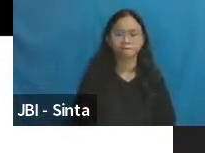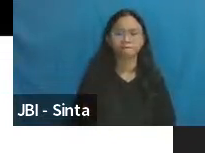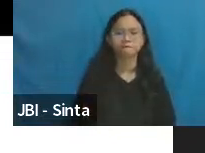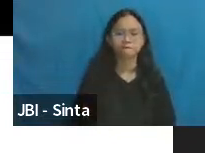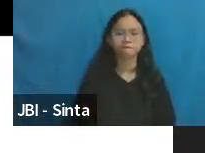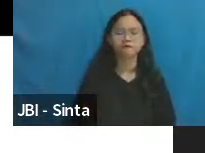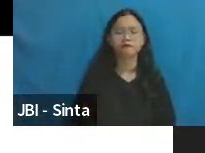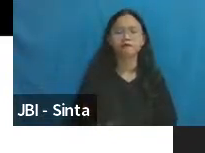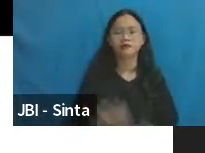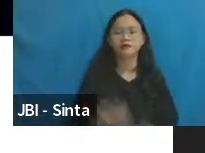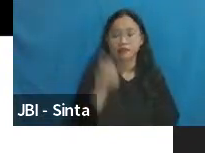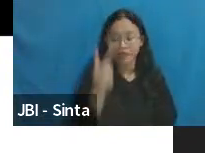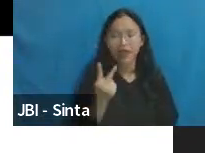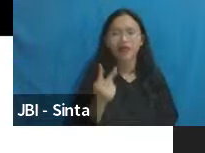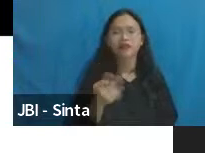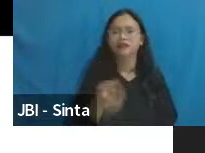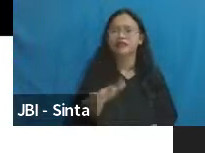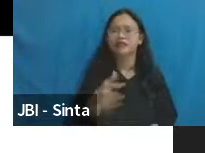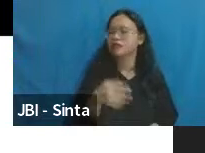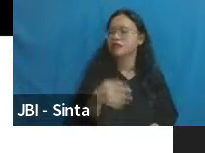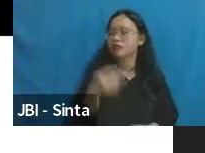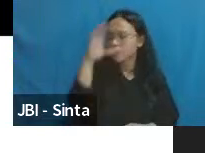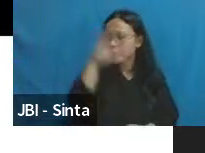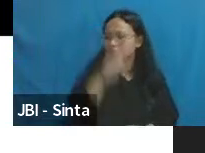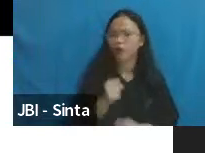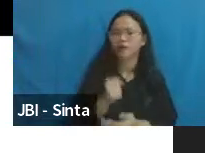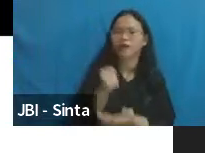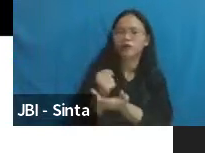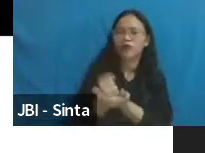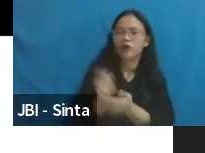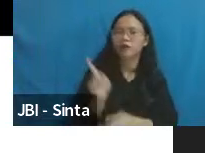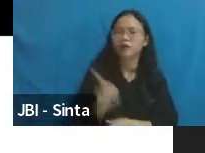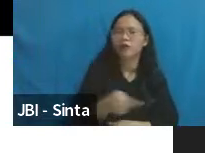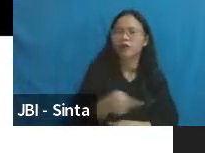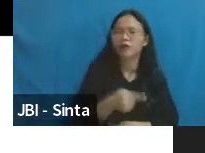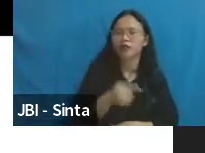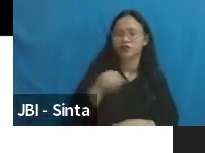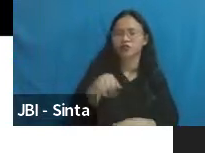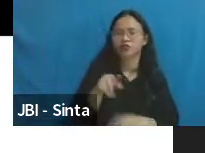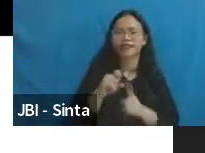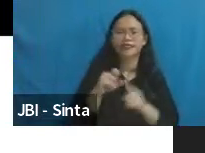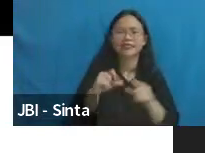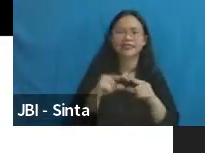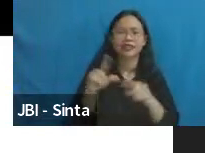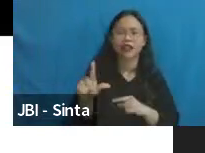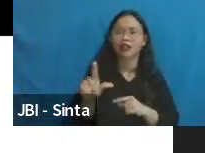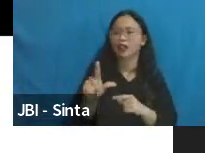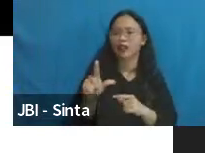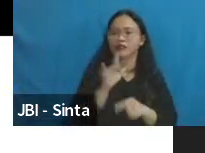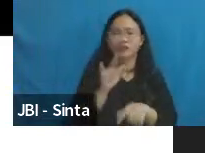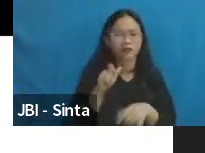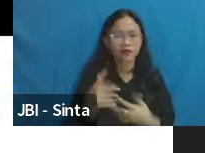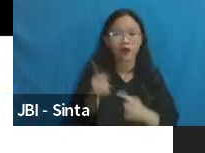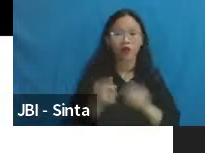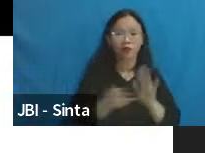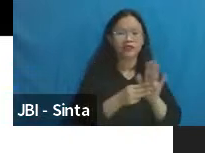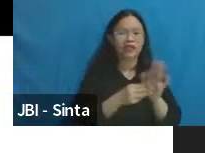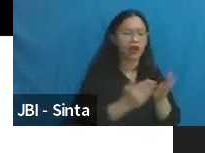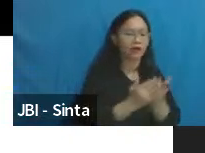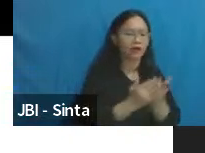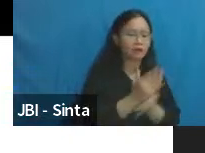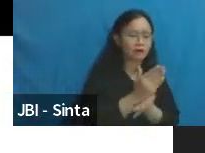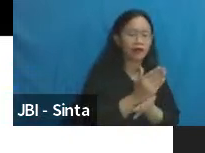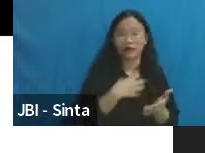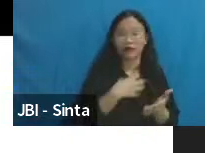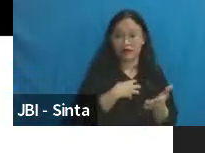it is very much lacking, as can be seen on that verdict. Finally, the passing away of Philip Karma